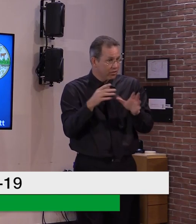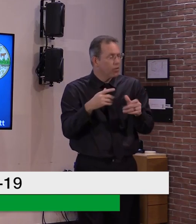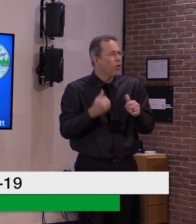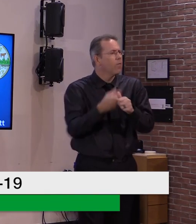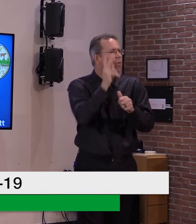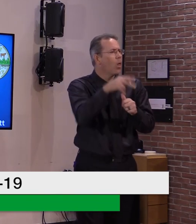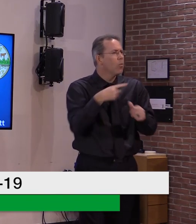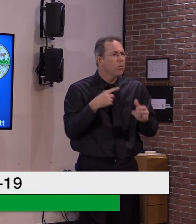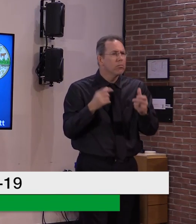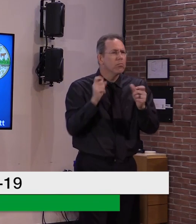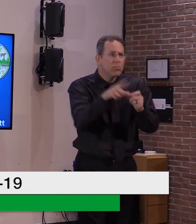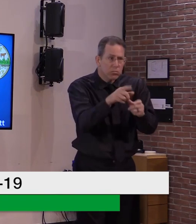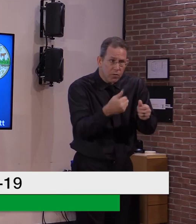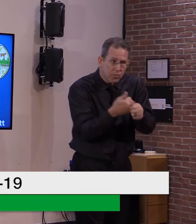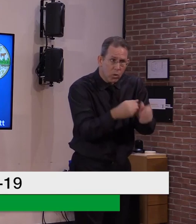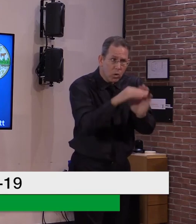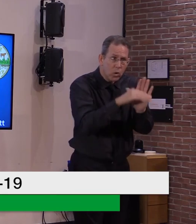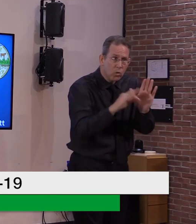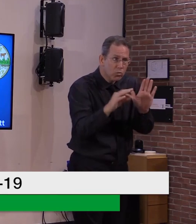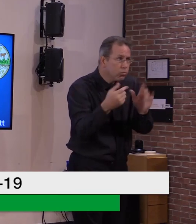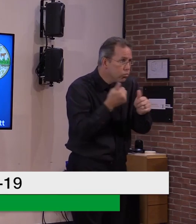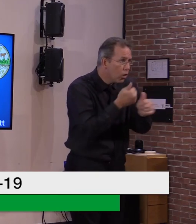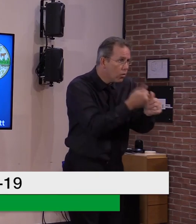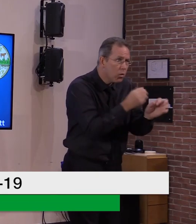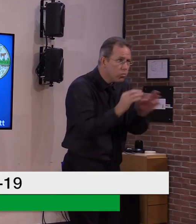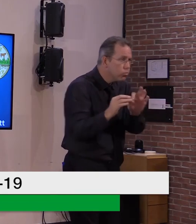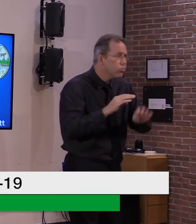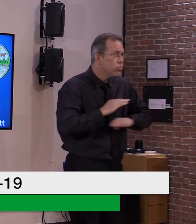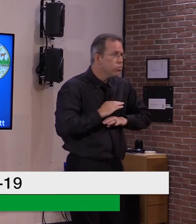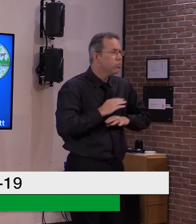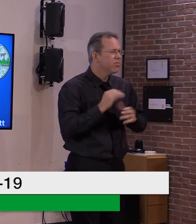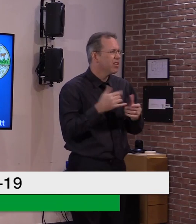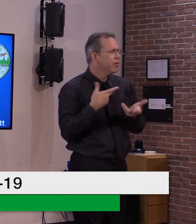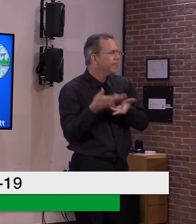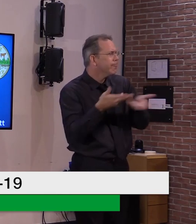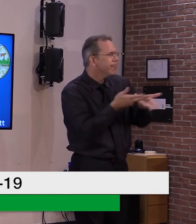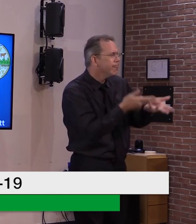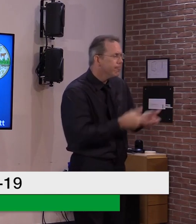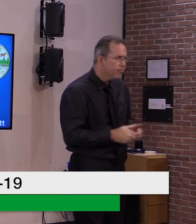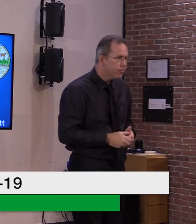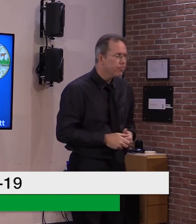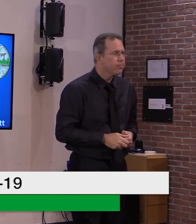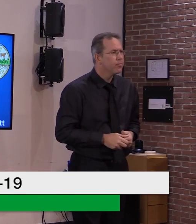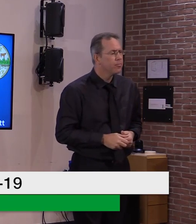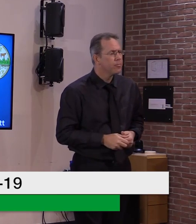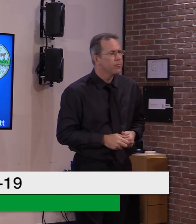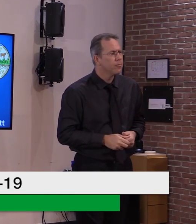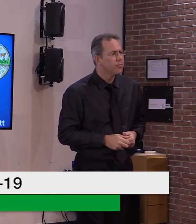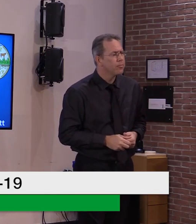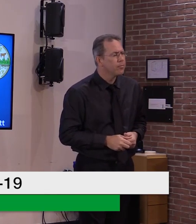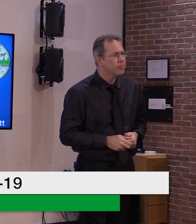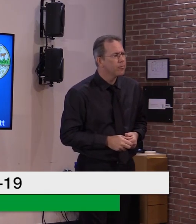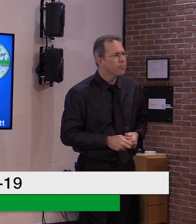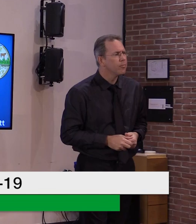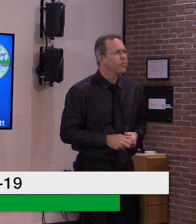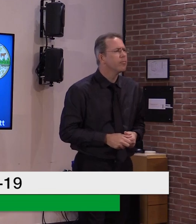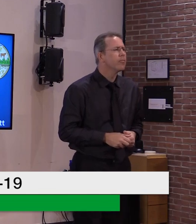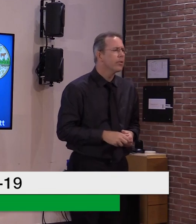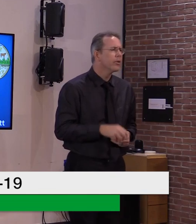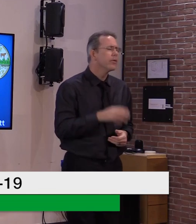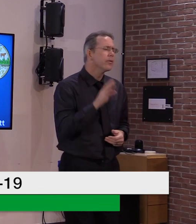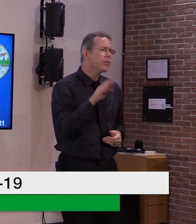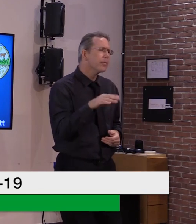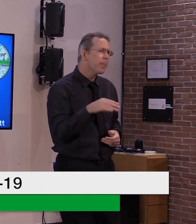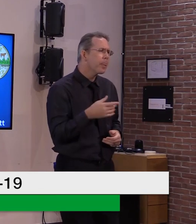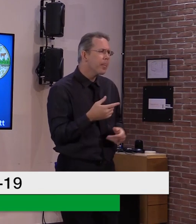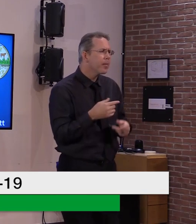important i also want to make sure it wasn't impacted in any adverse way by their cyber security issues